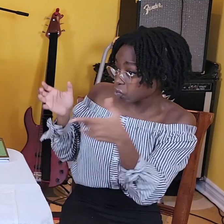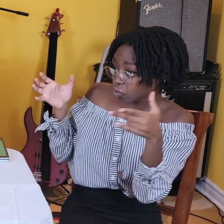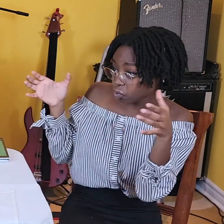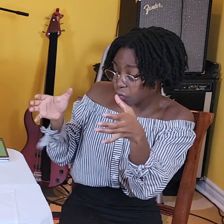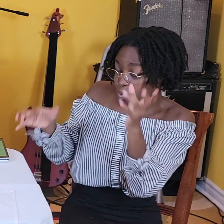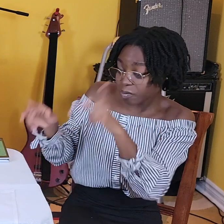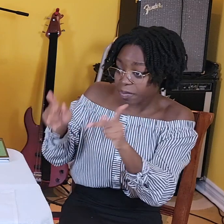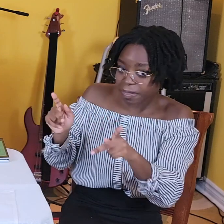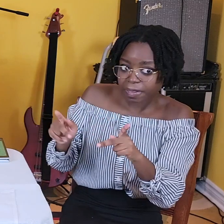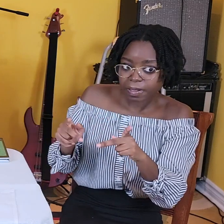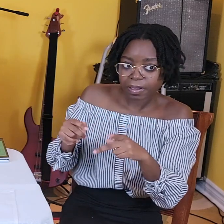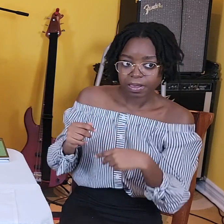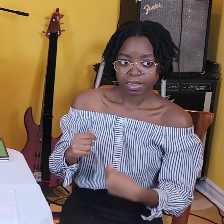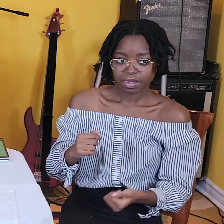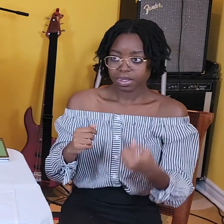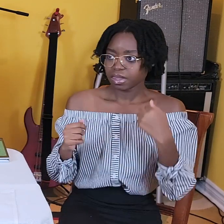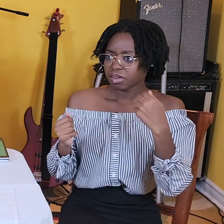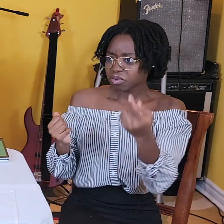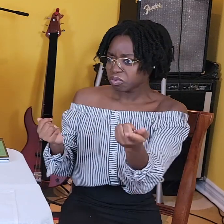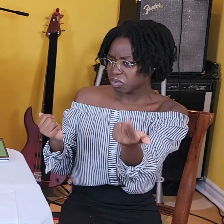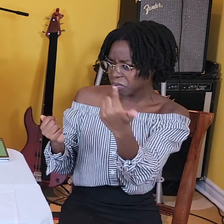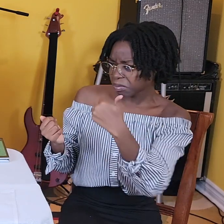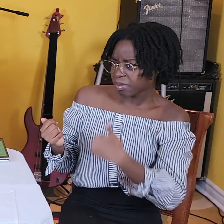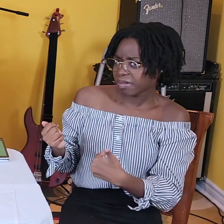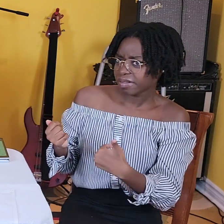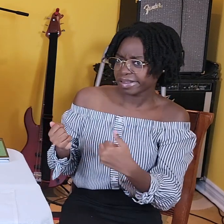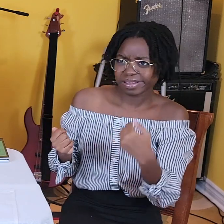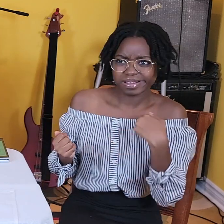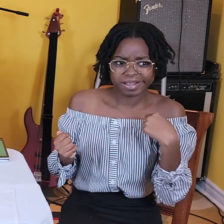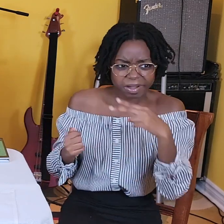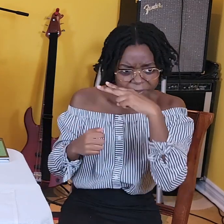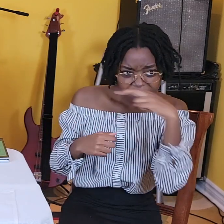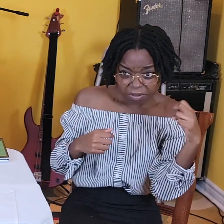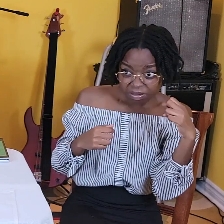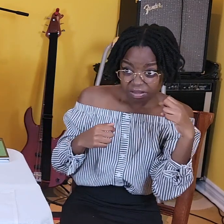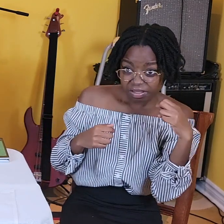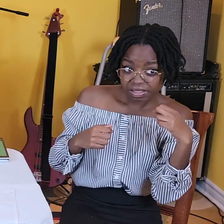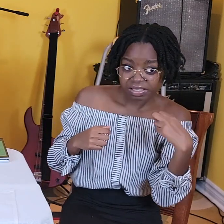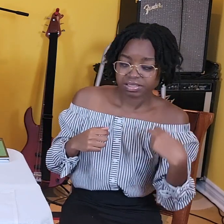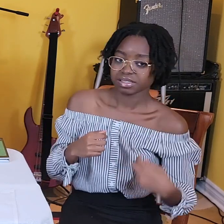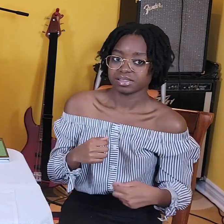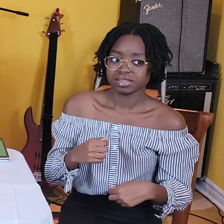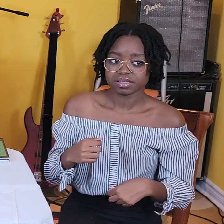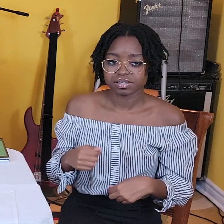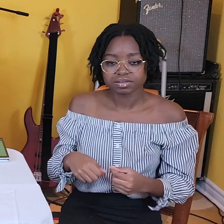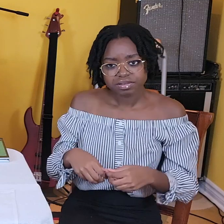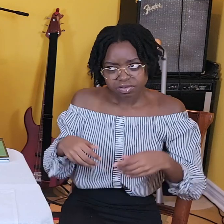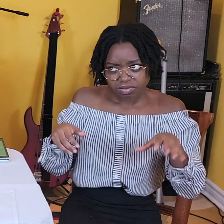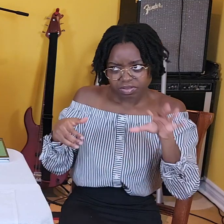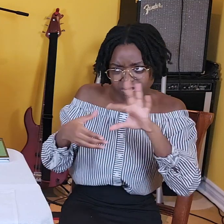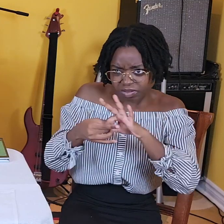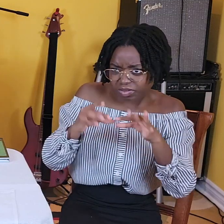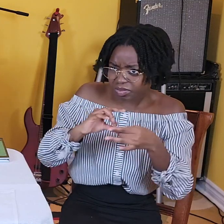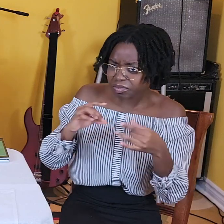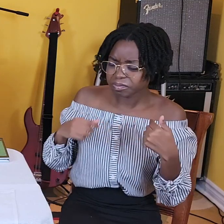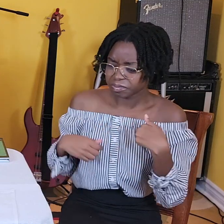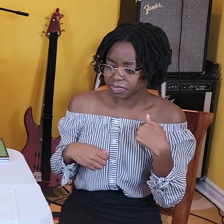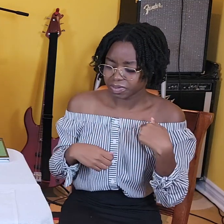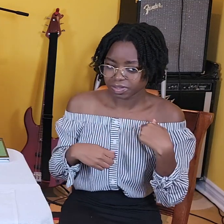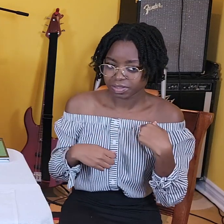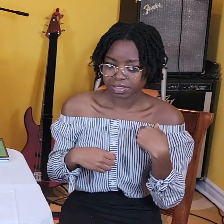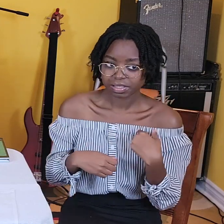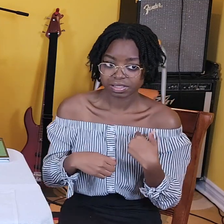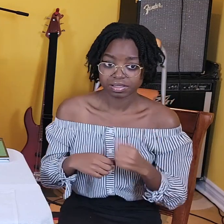me? I sat daily with you, teaching in the temple, and you did not seize me. But all this was done that